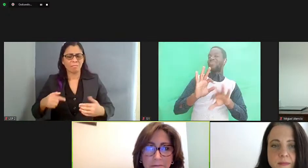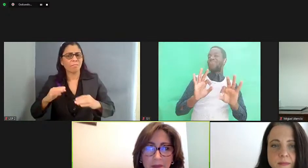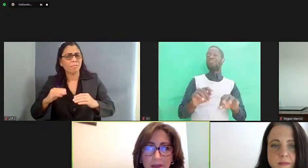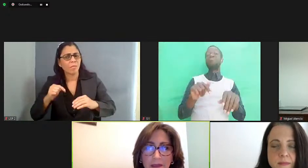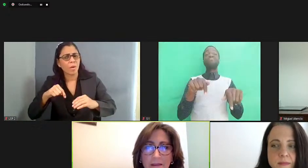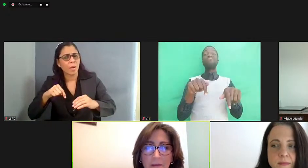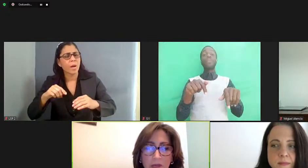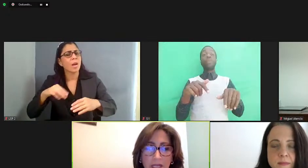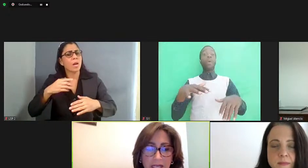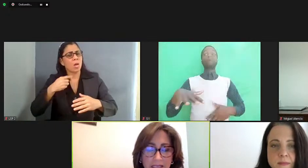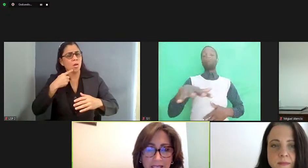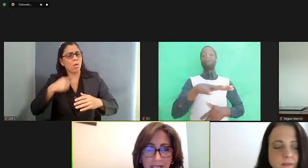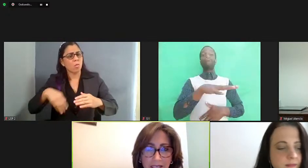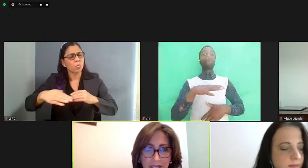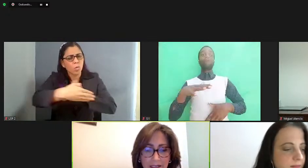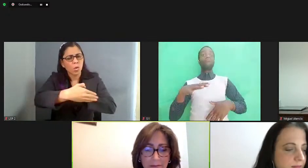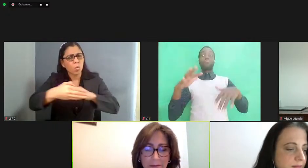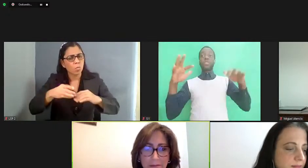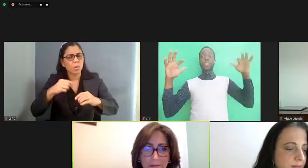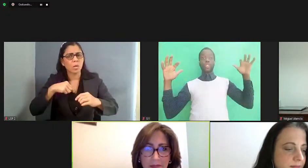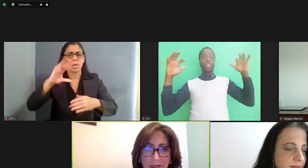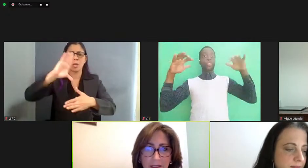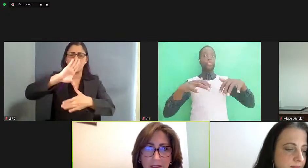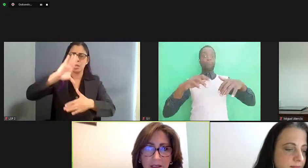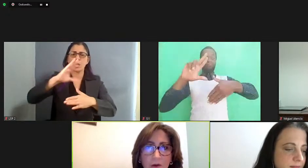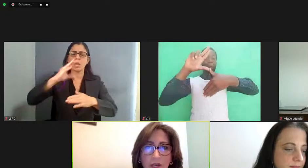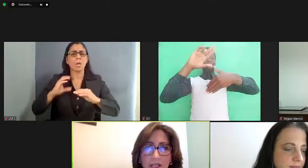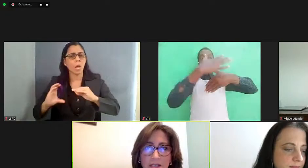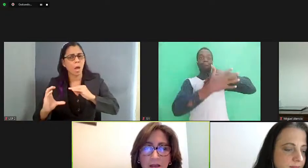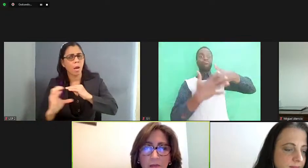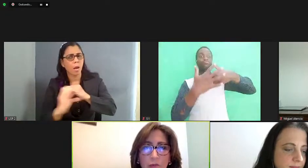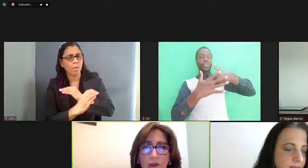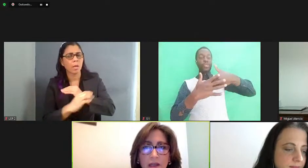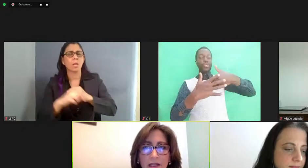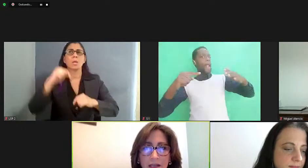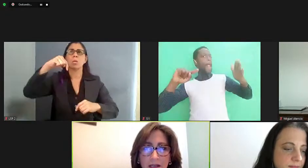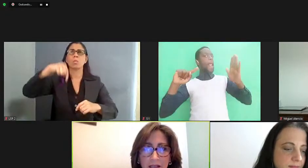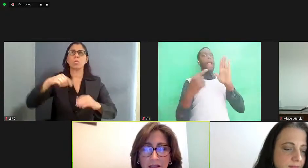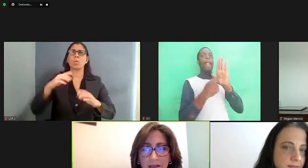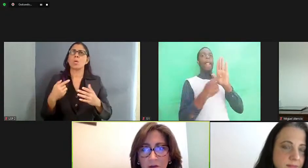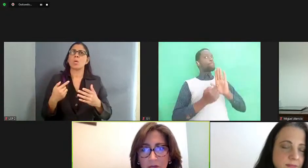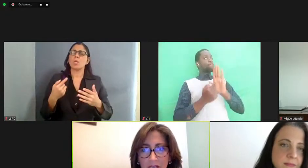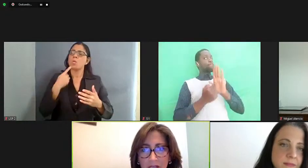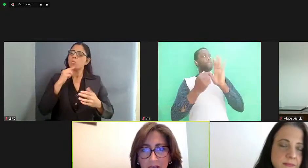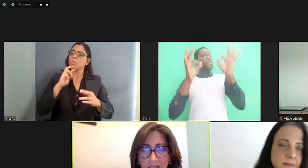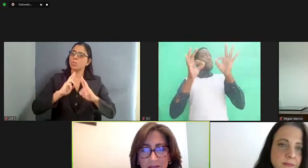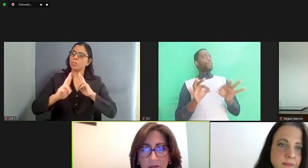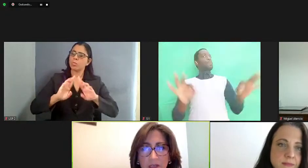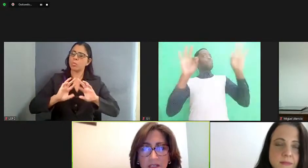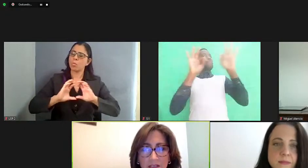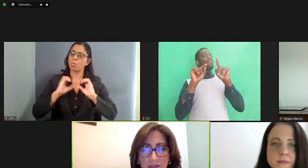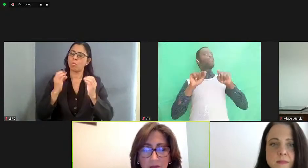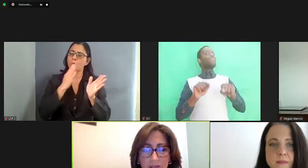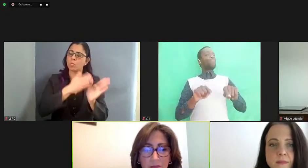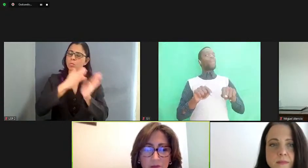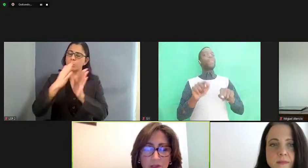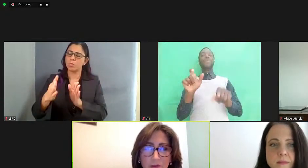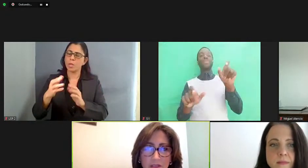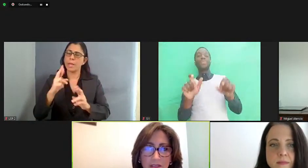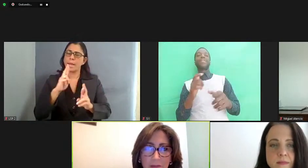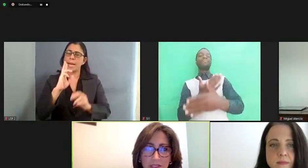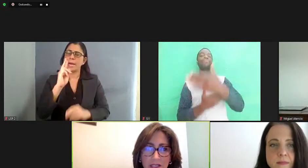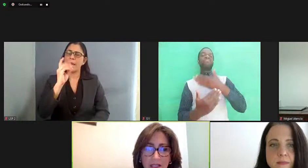welcome to the satellite summit of latin america and the caribbean organized by the latin american